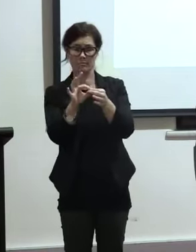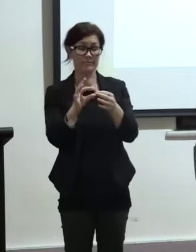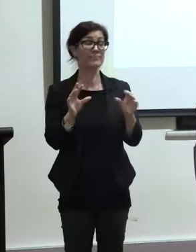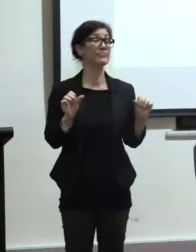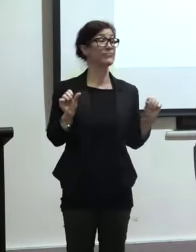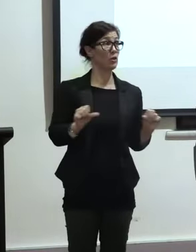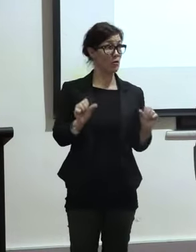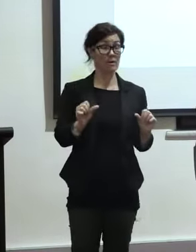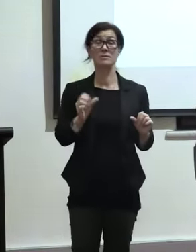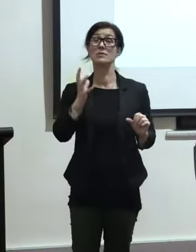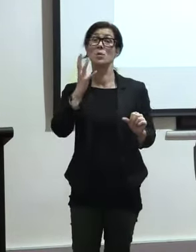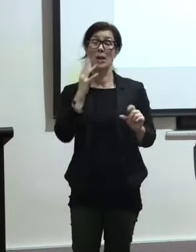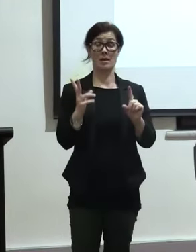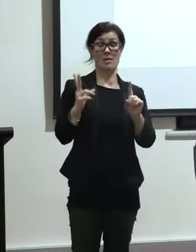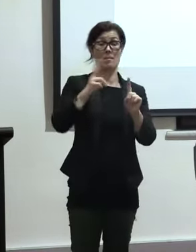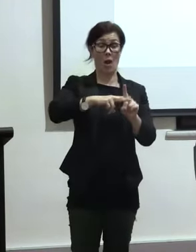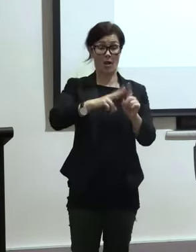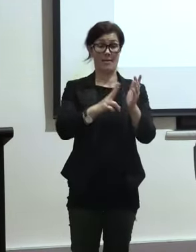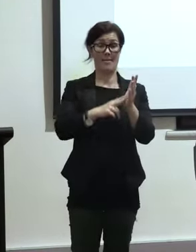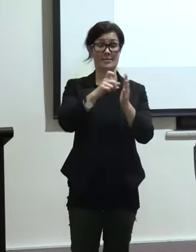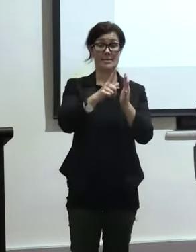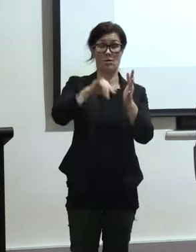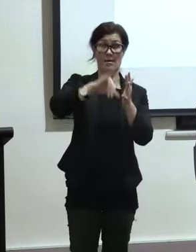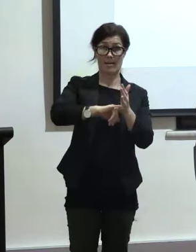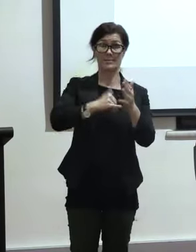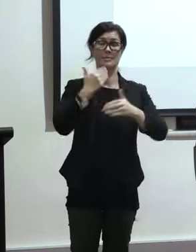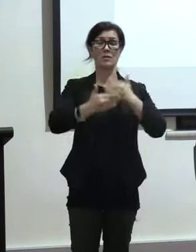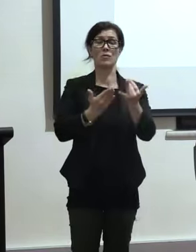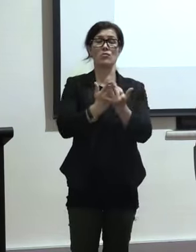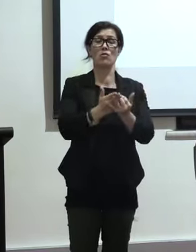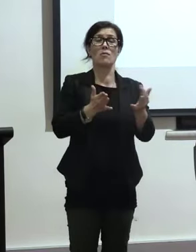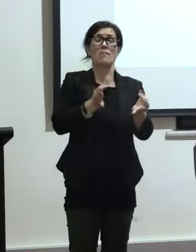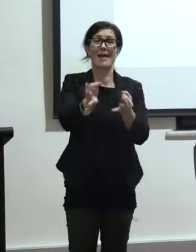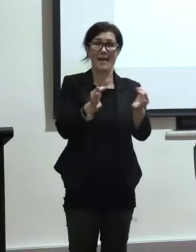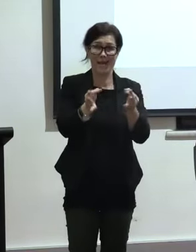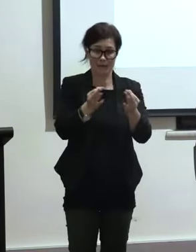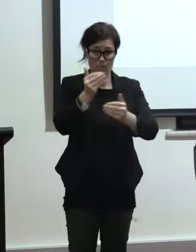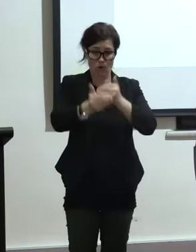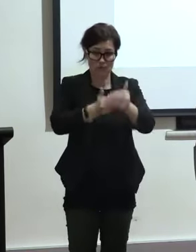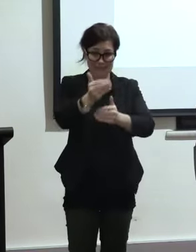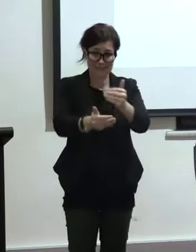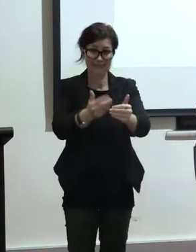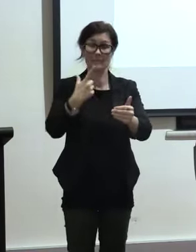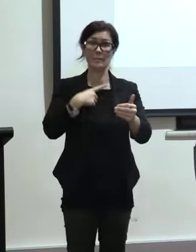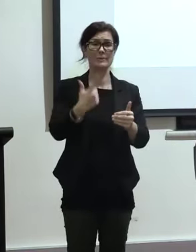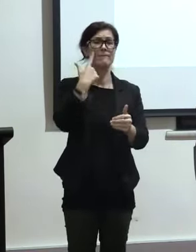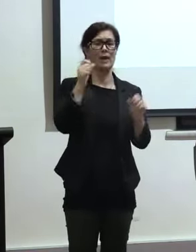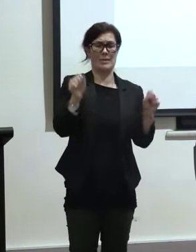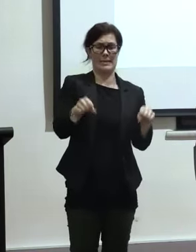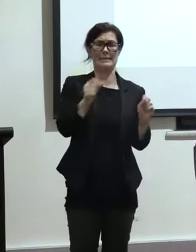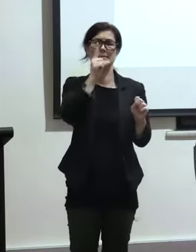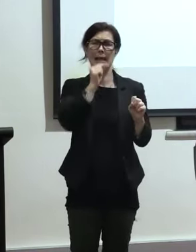process, so they've already been eligible for the NDIS, and they're working out what supports they need in their plan. So